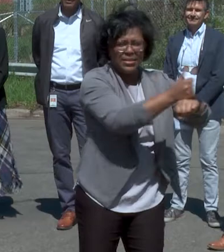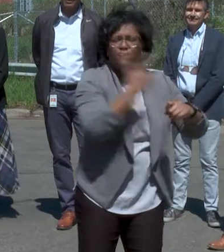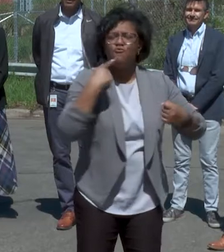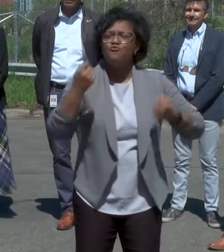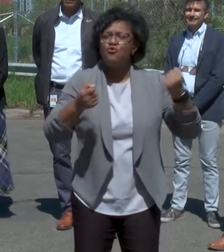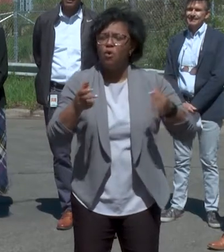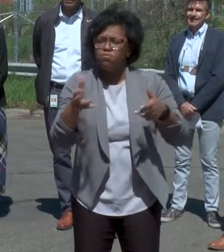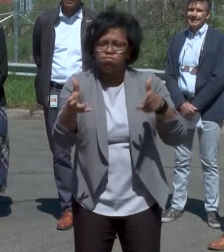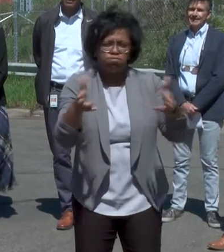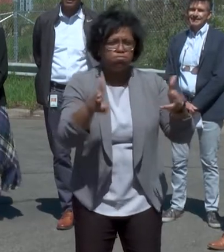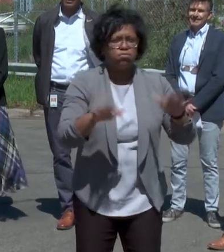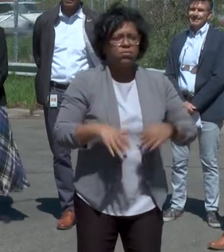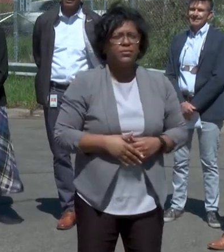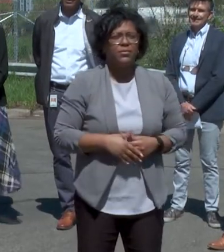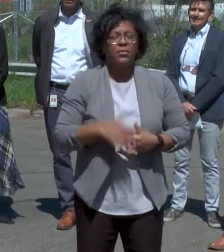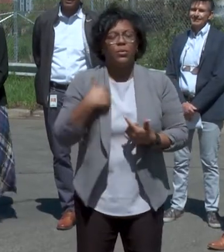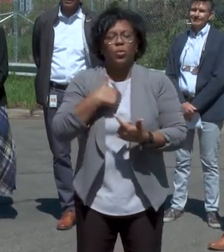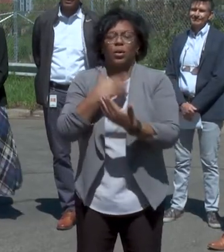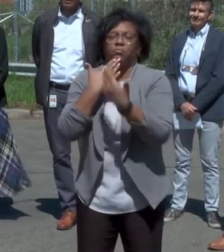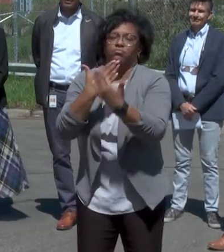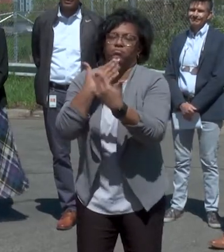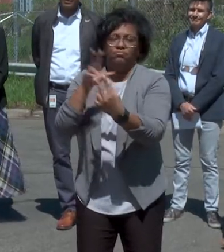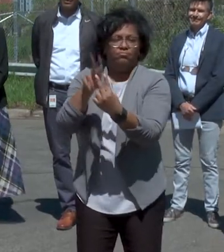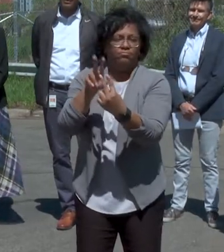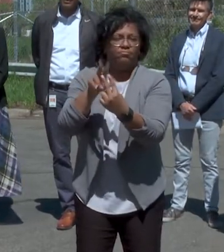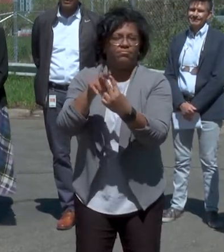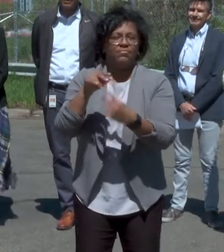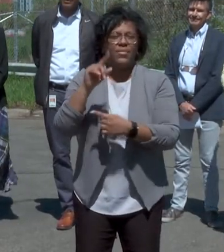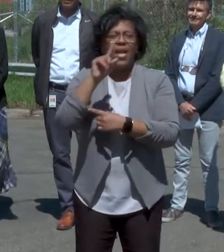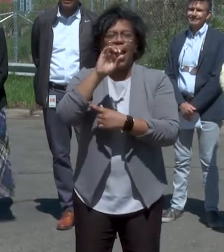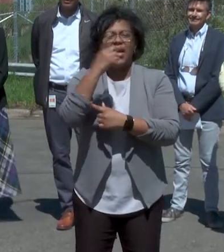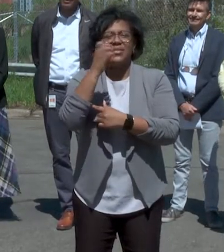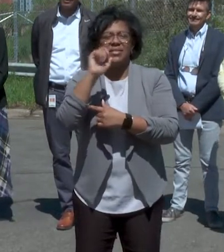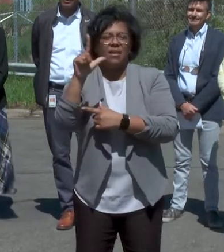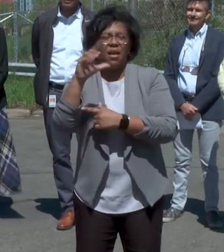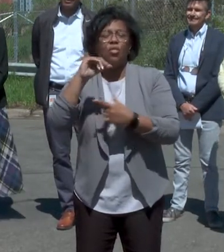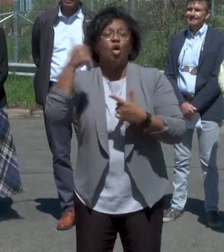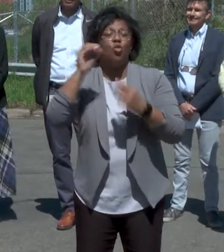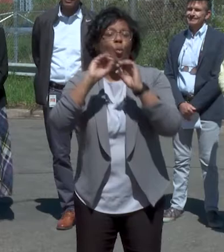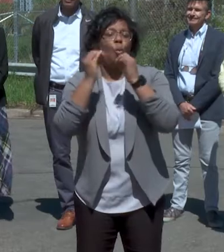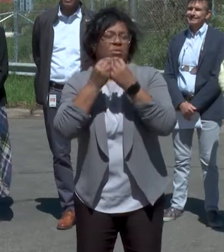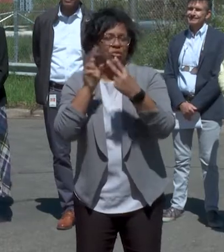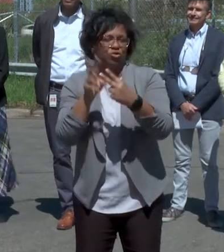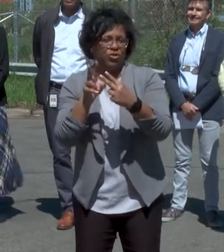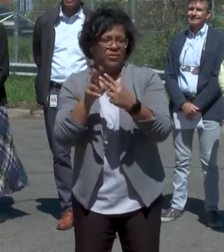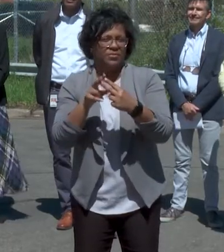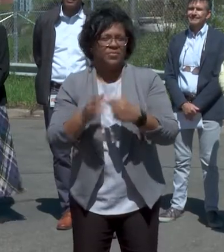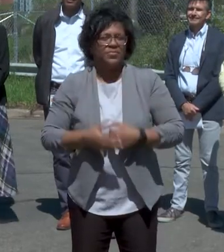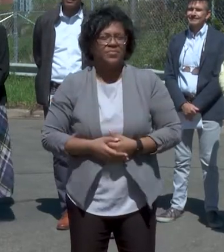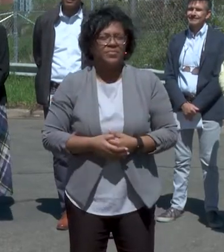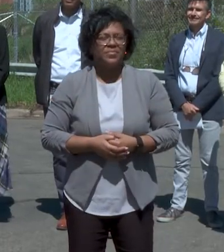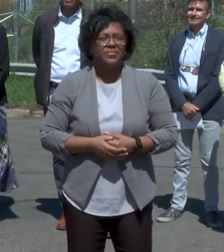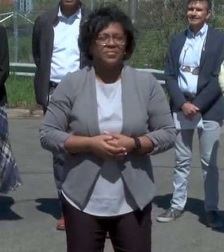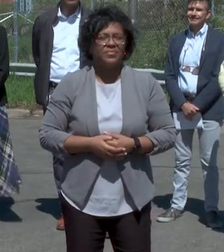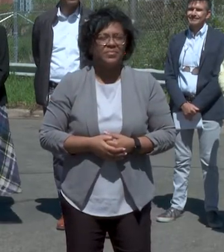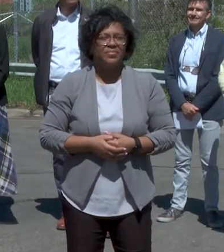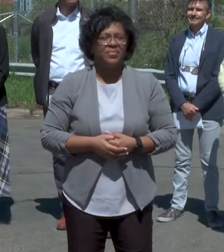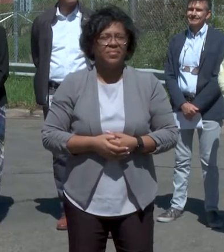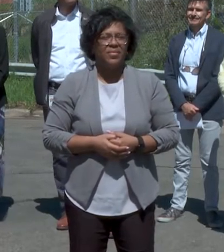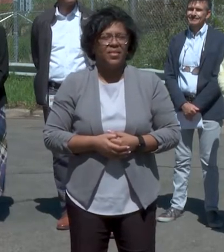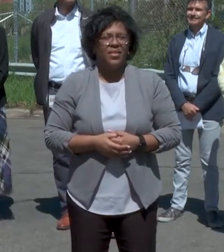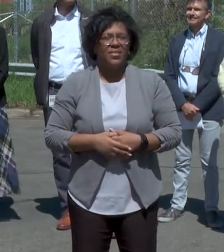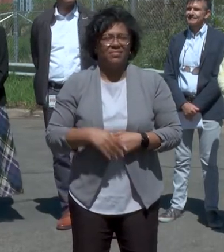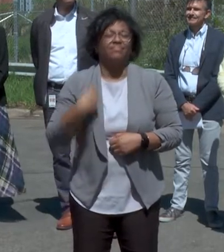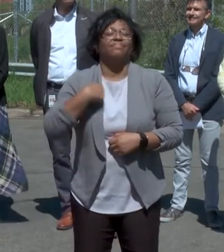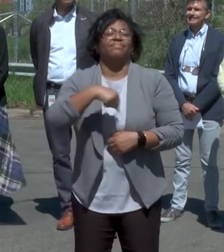Xcel Energy. We added an electric utility vehicle to the 4 hybrid vehicles that are a part